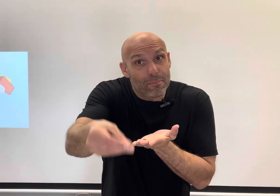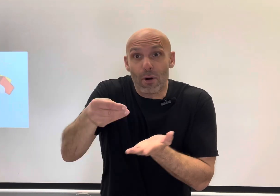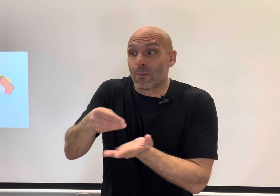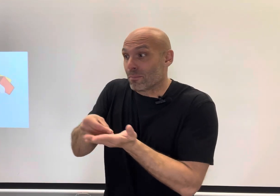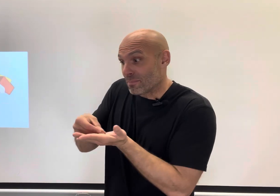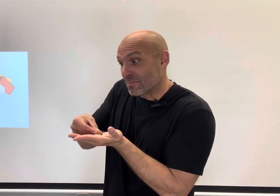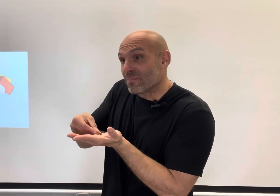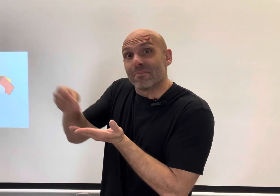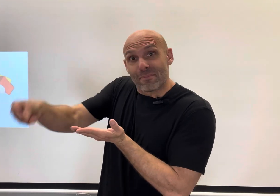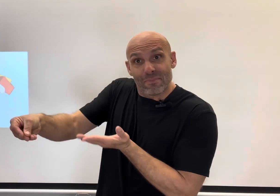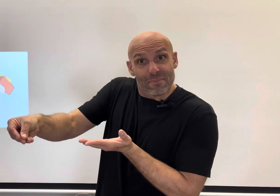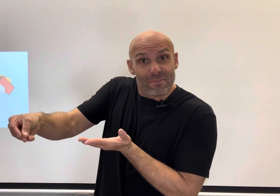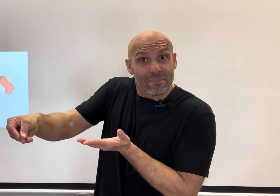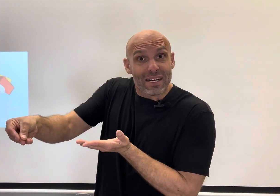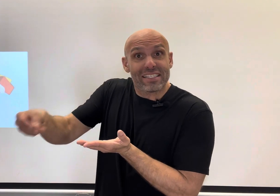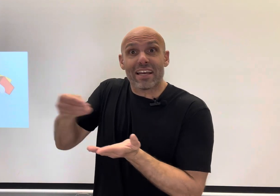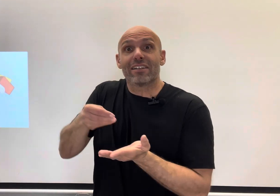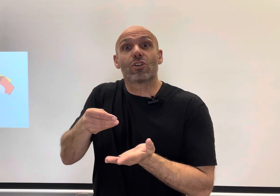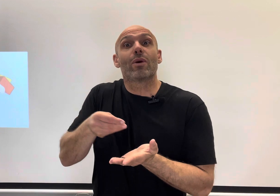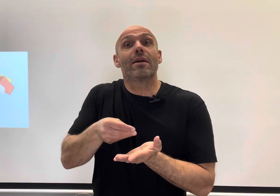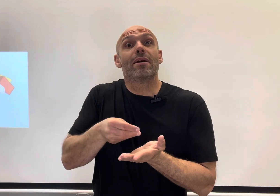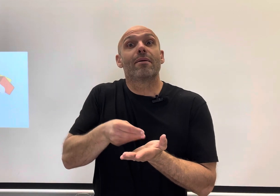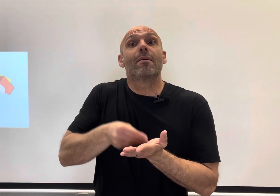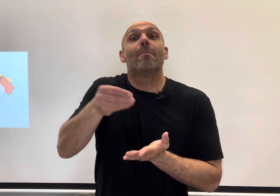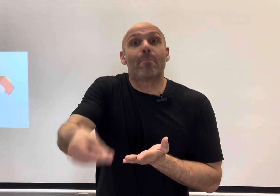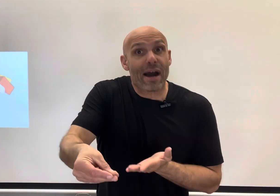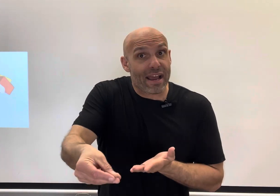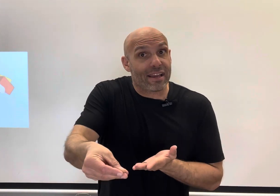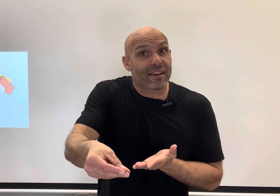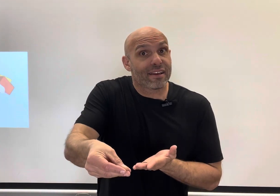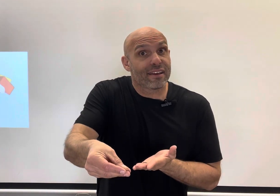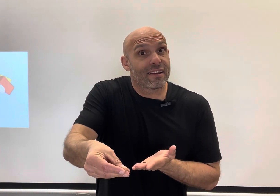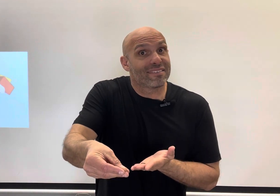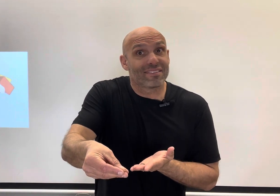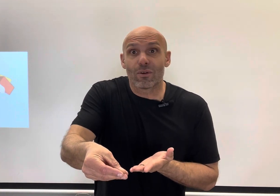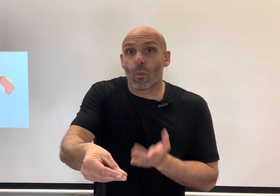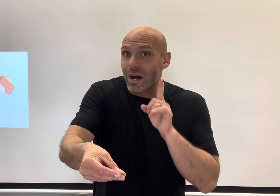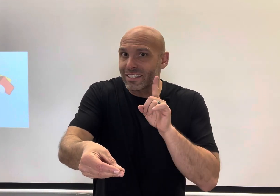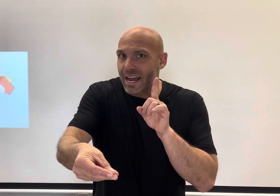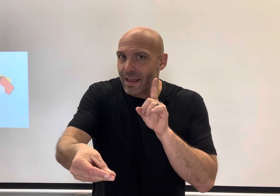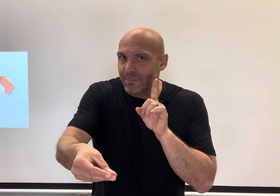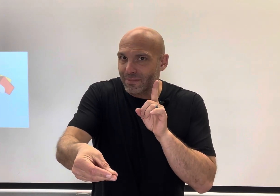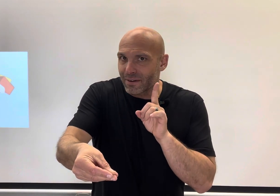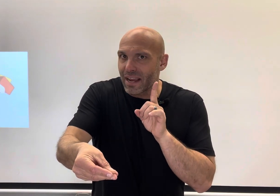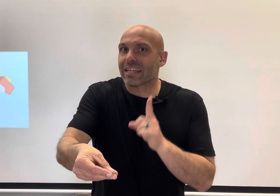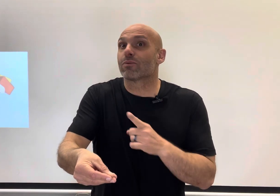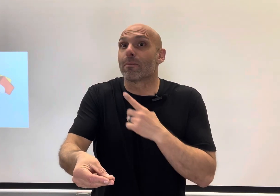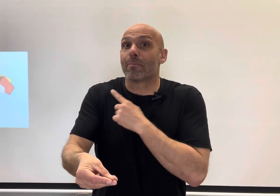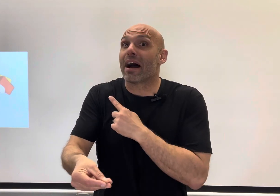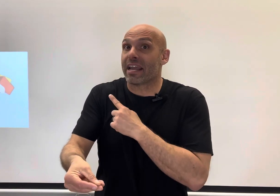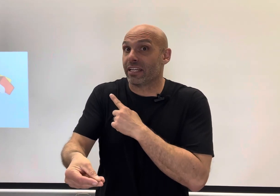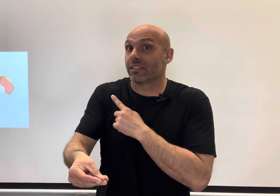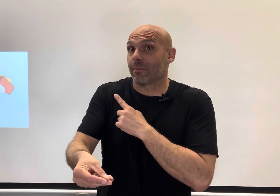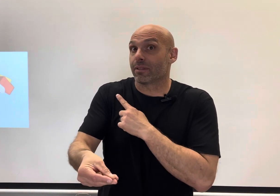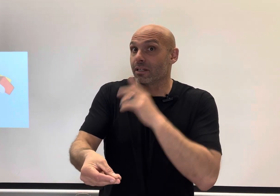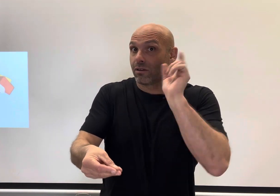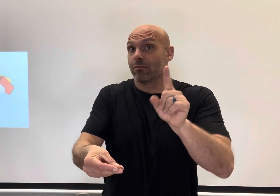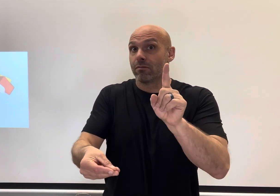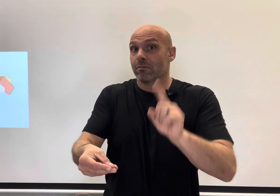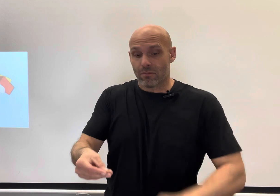Boom. That's it. So we buy one time, all right? Because we're buying something one